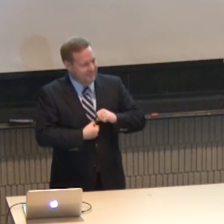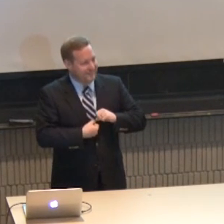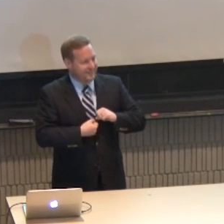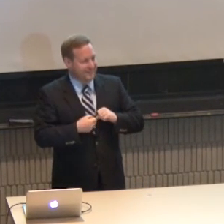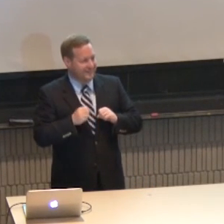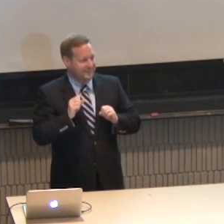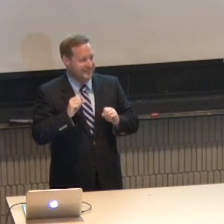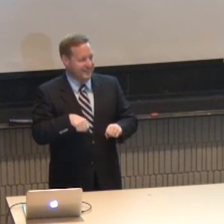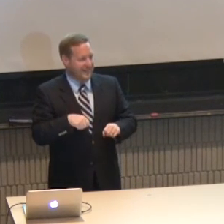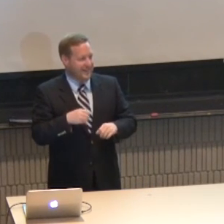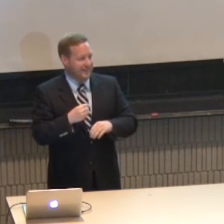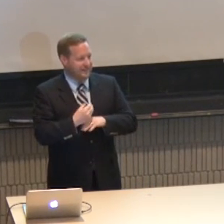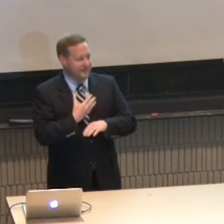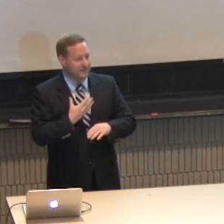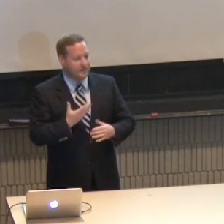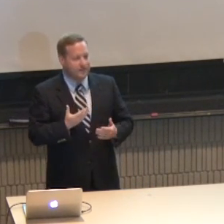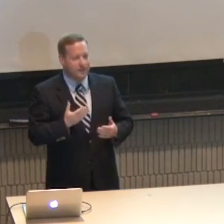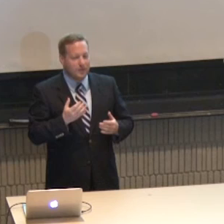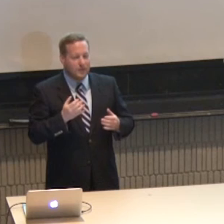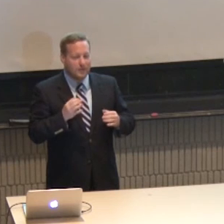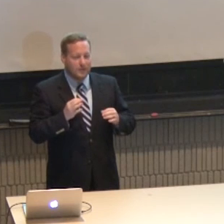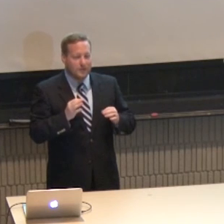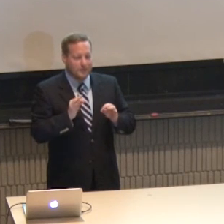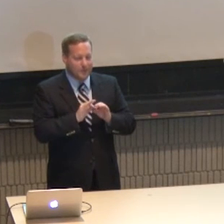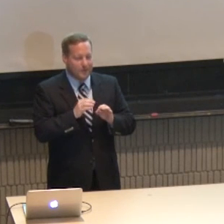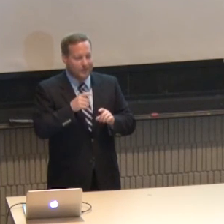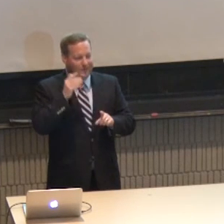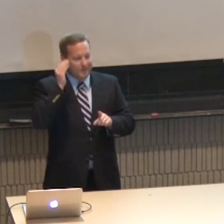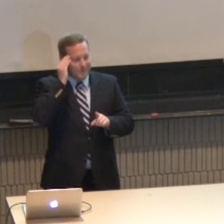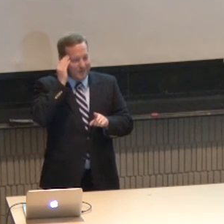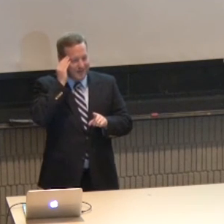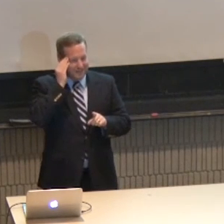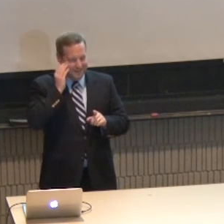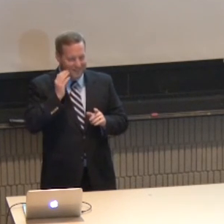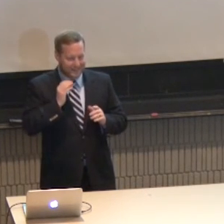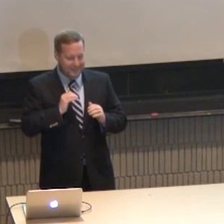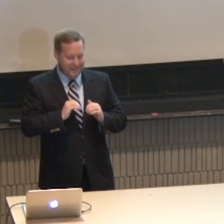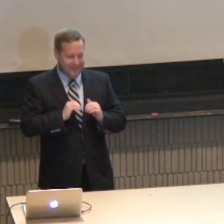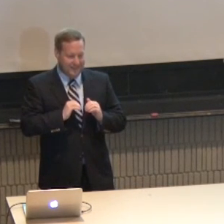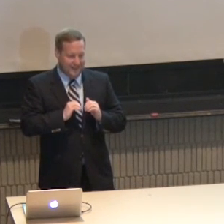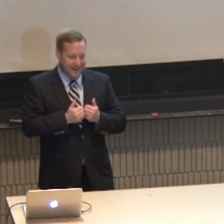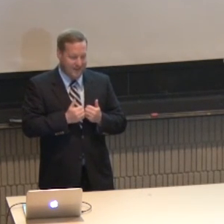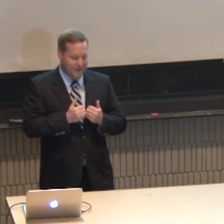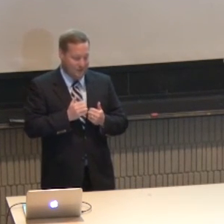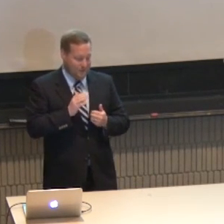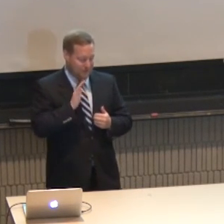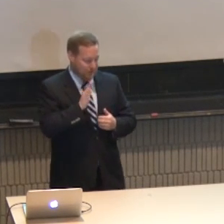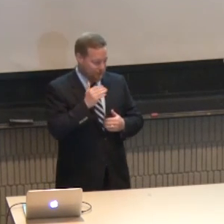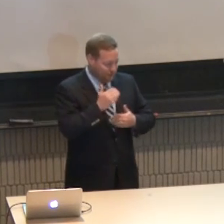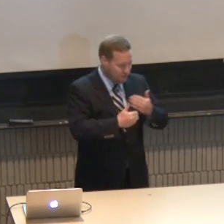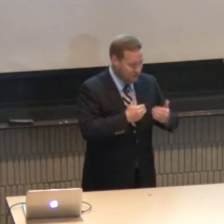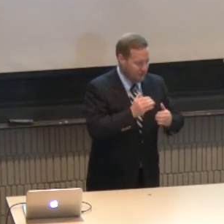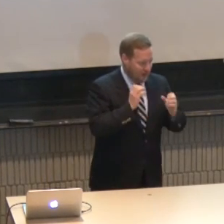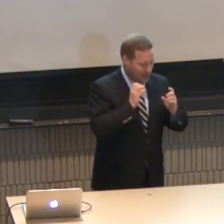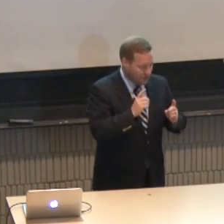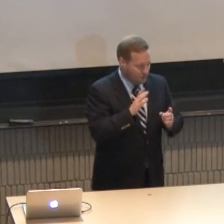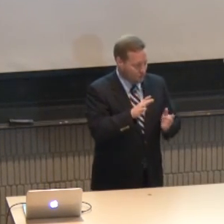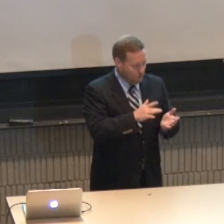had. And it's a tough moment, those moments, when you have to make a choice. But it's important to be